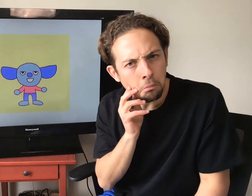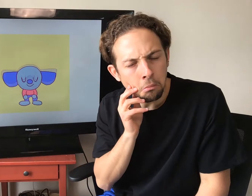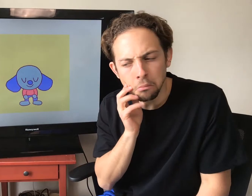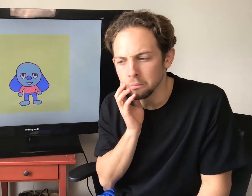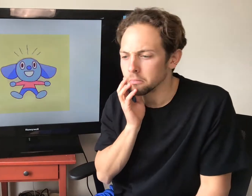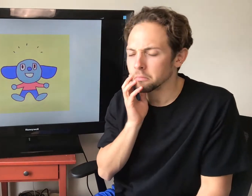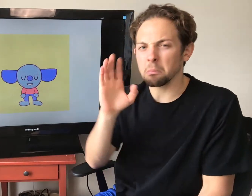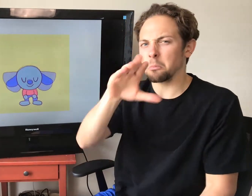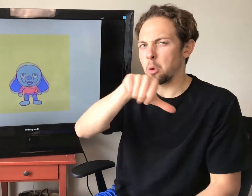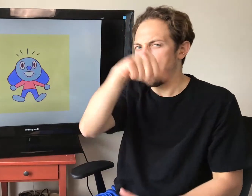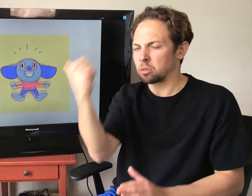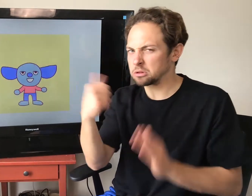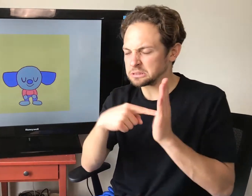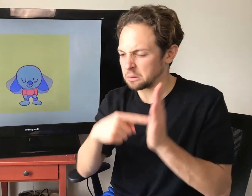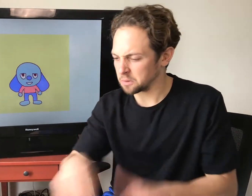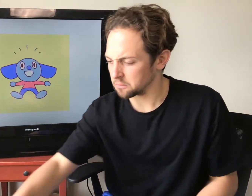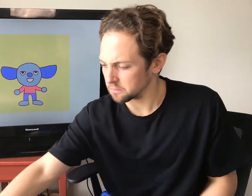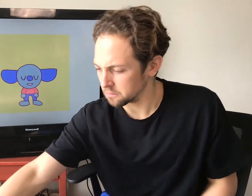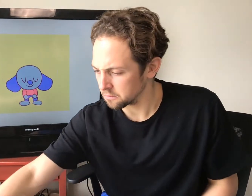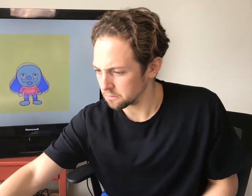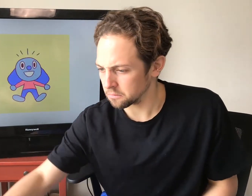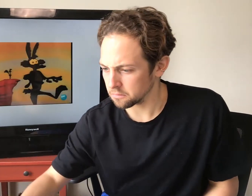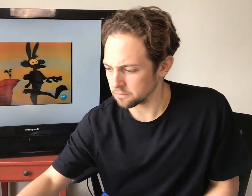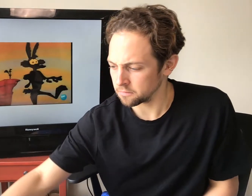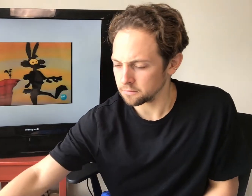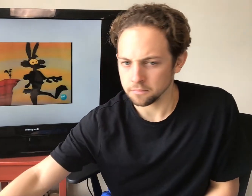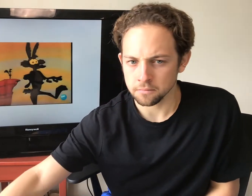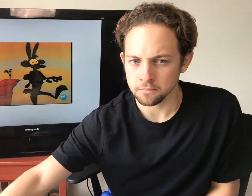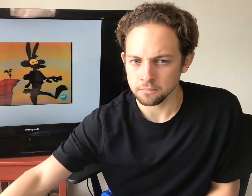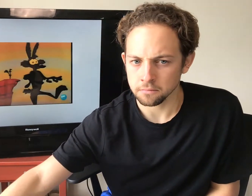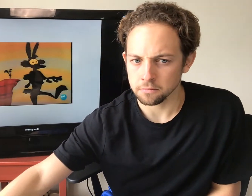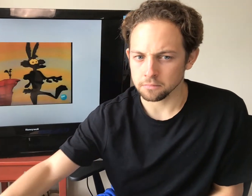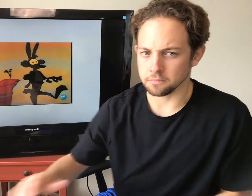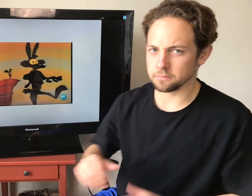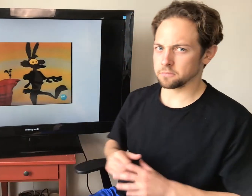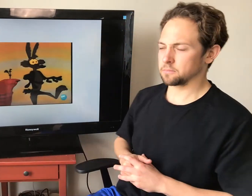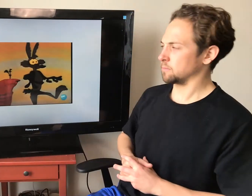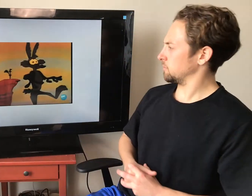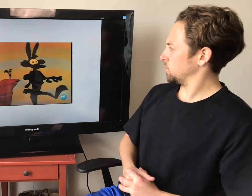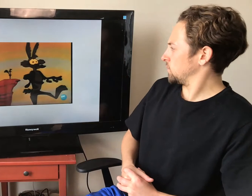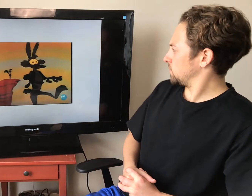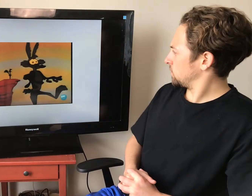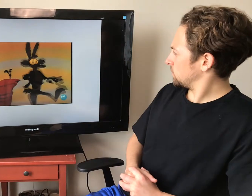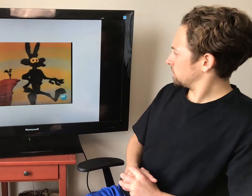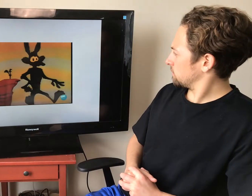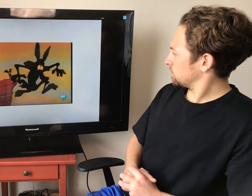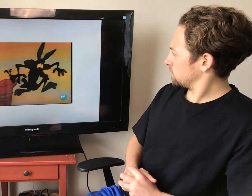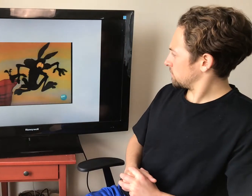right? You jump up and come back. Let's think about another example.